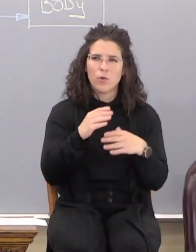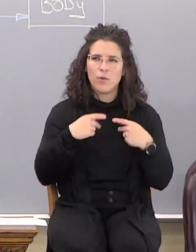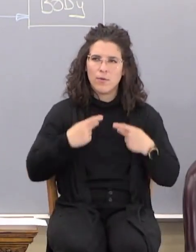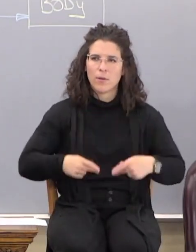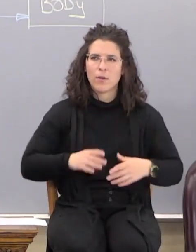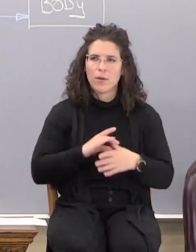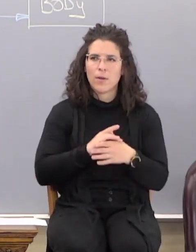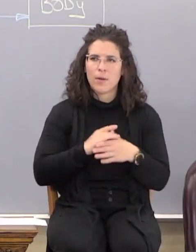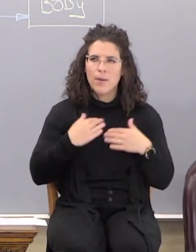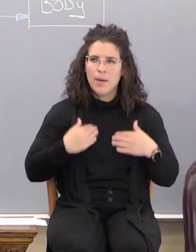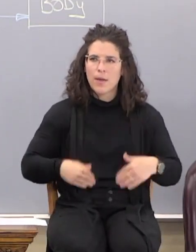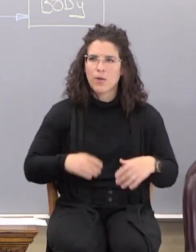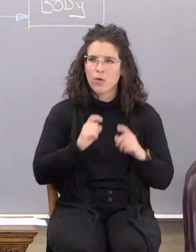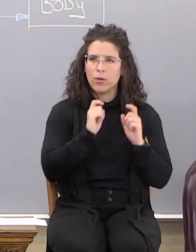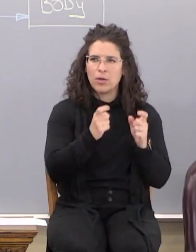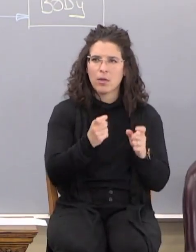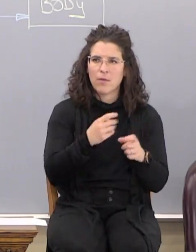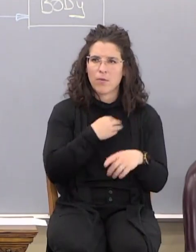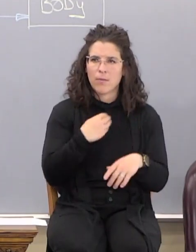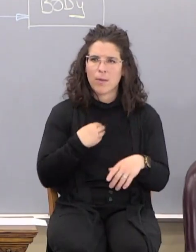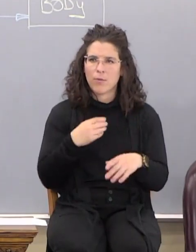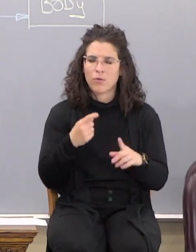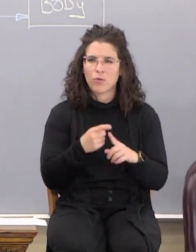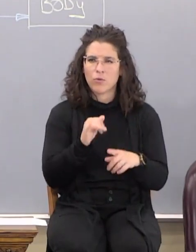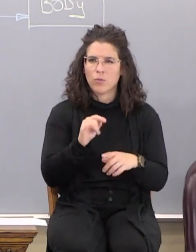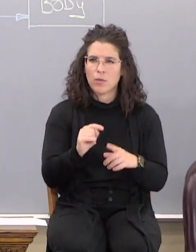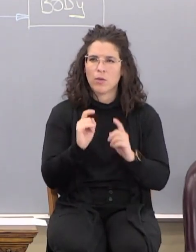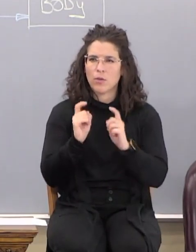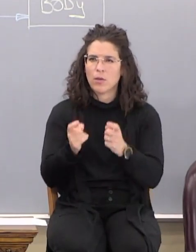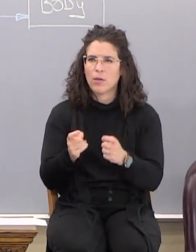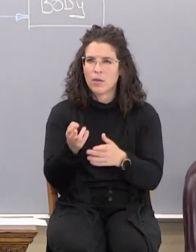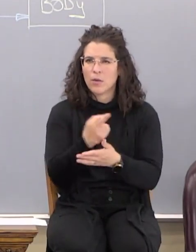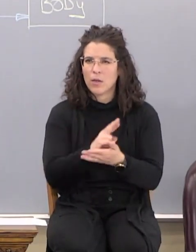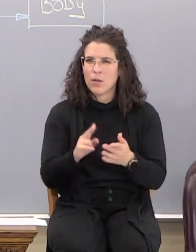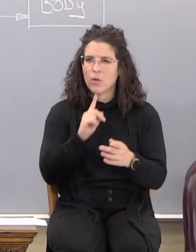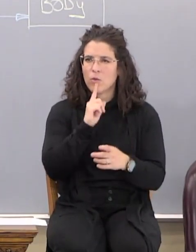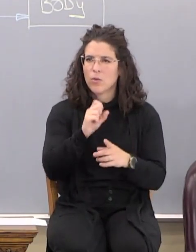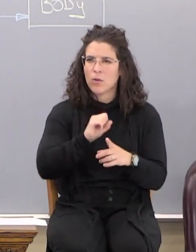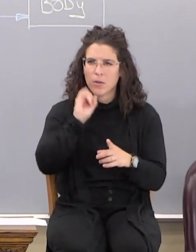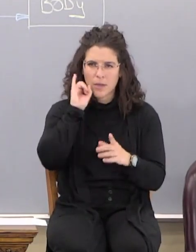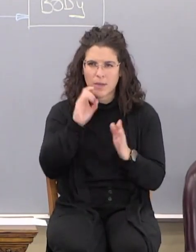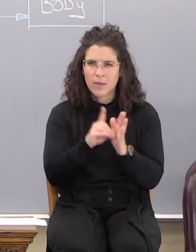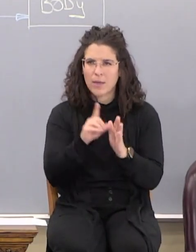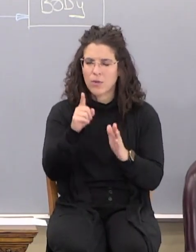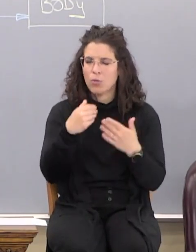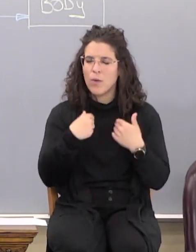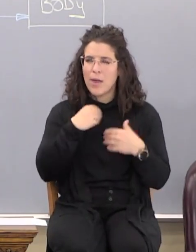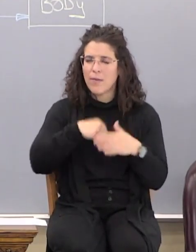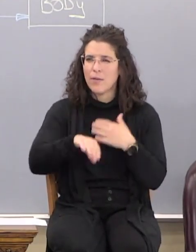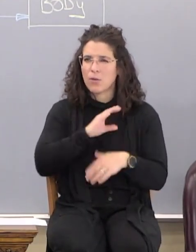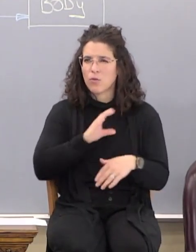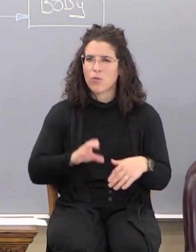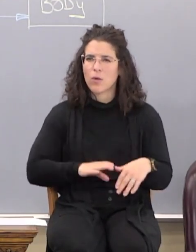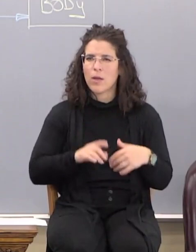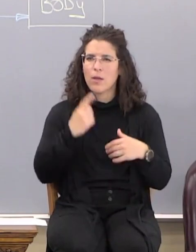members to it. You yield your members to righteousness, to the real identity you have in Christ. Well, how do you do that?